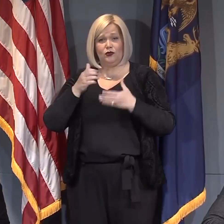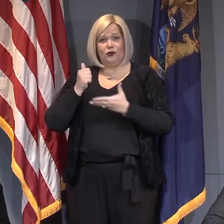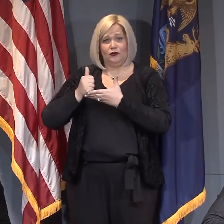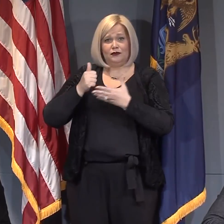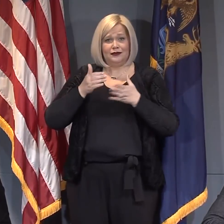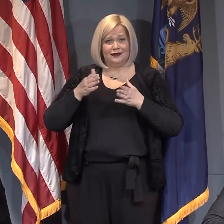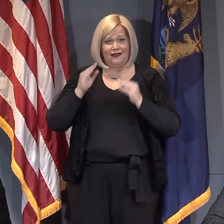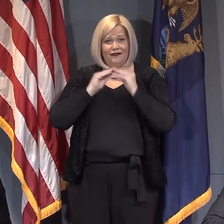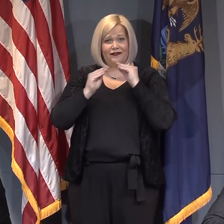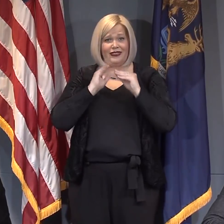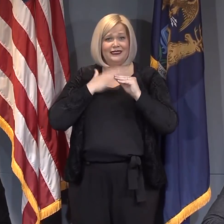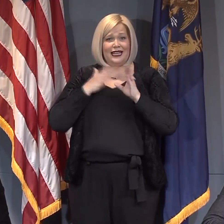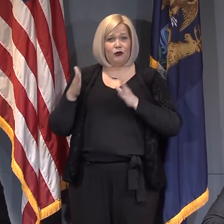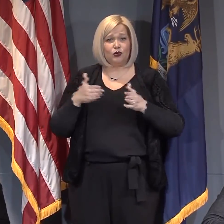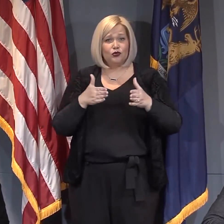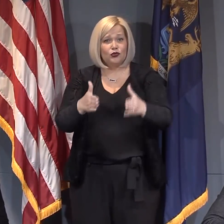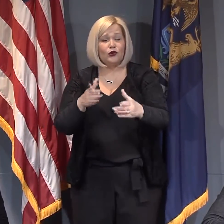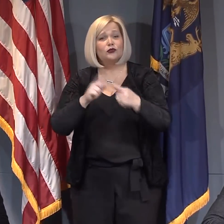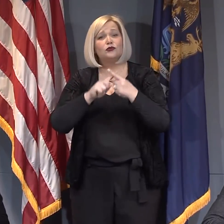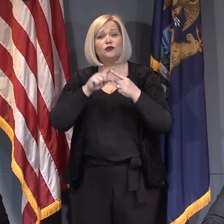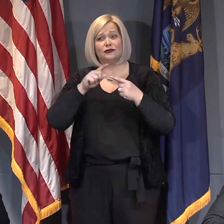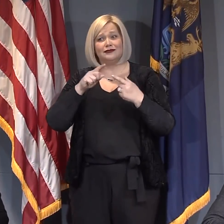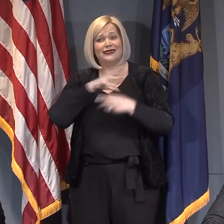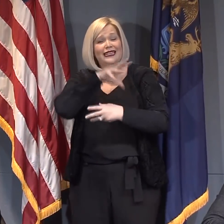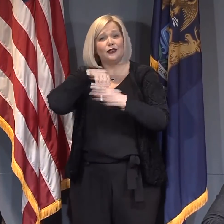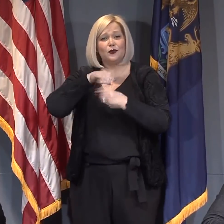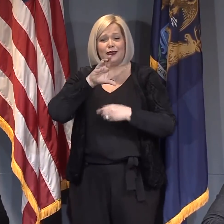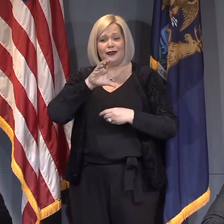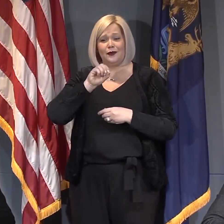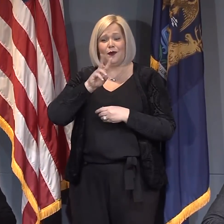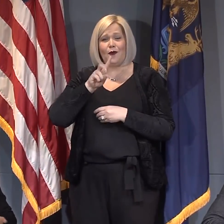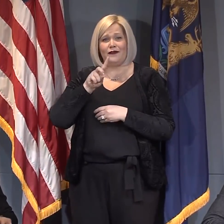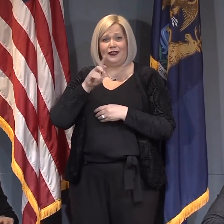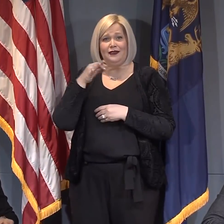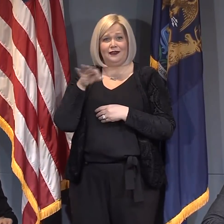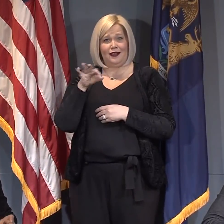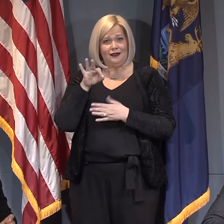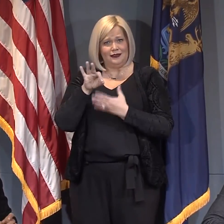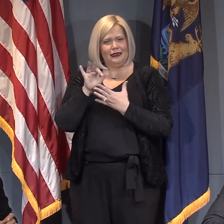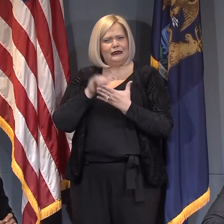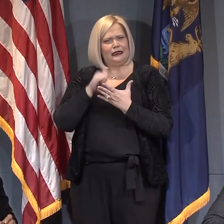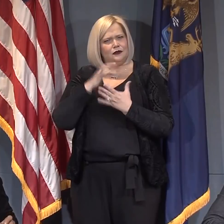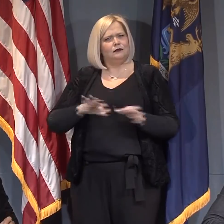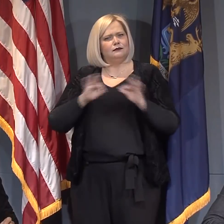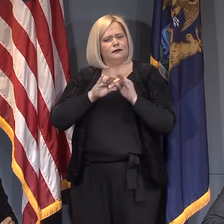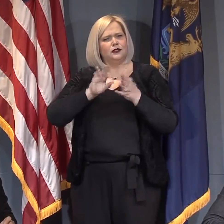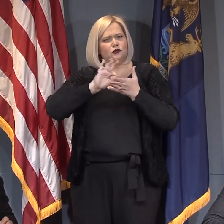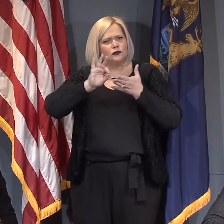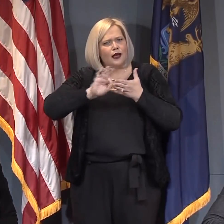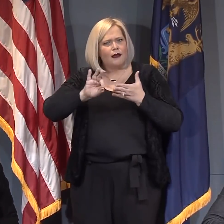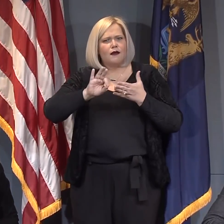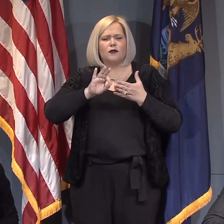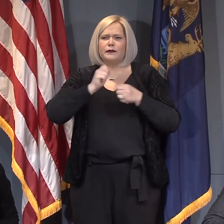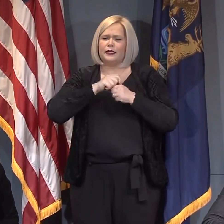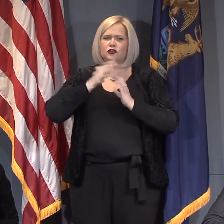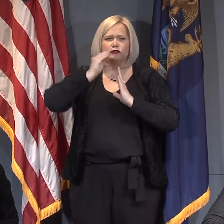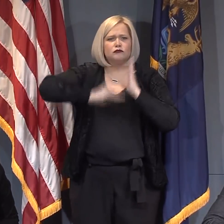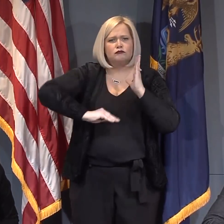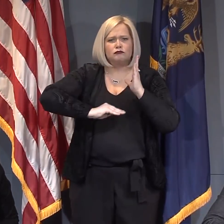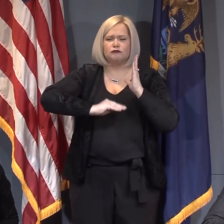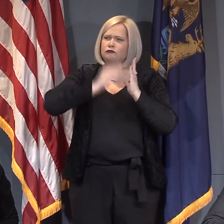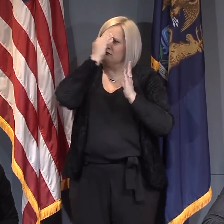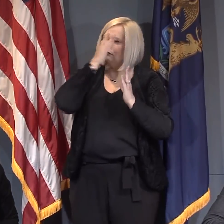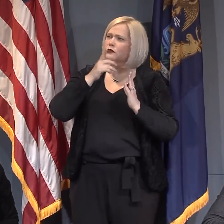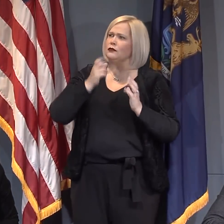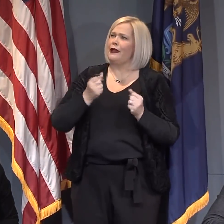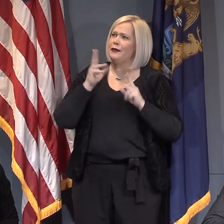to COVID-19. And that's why it's important everyone takes the time and gets counted. You can go online, you can fill it out in the